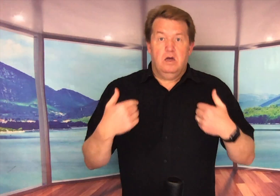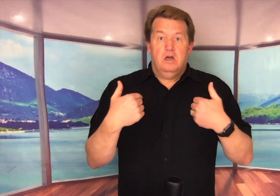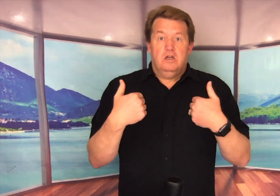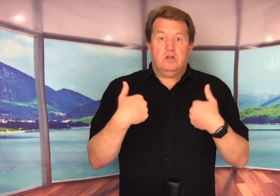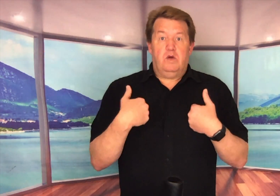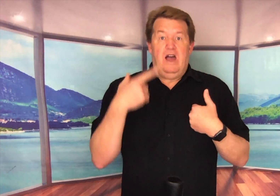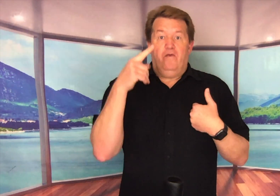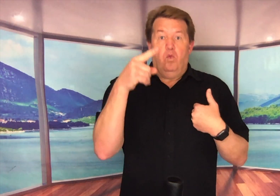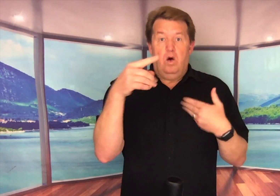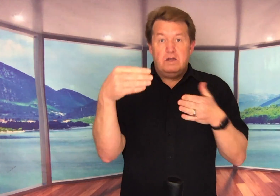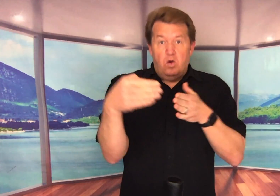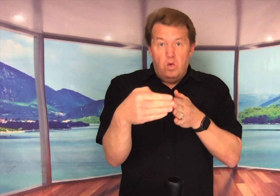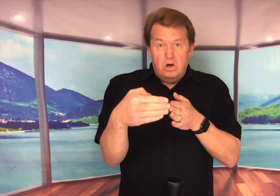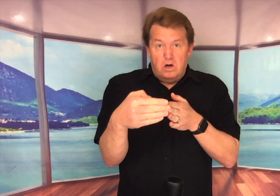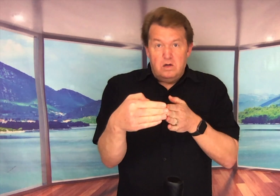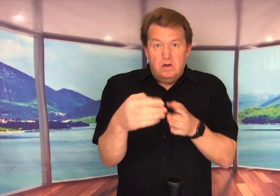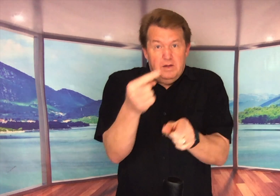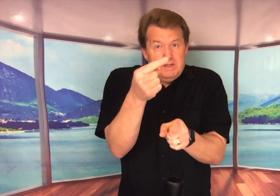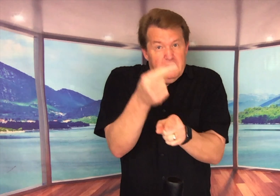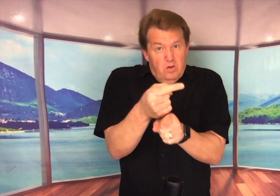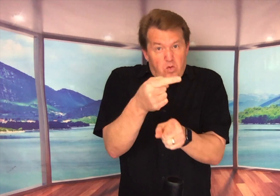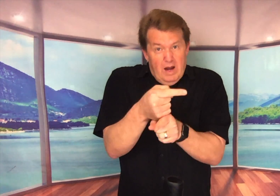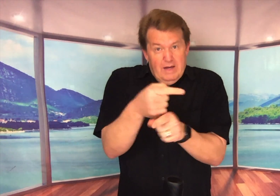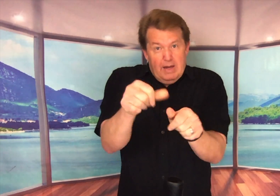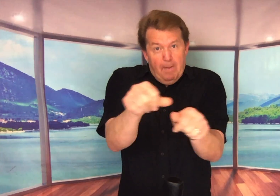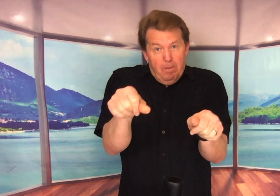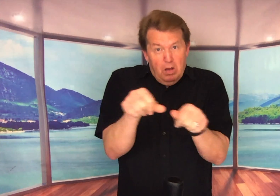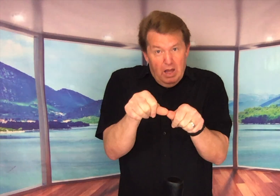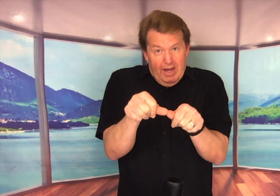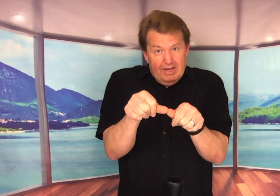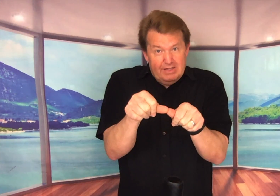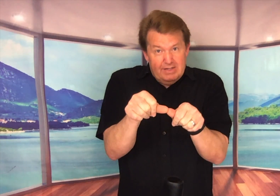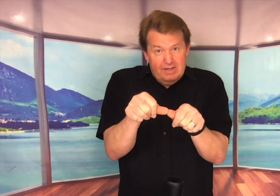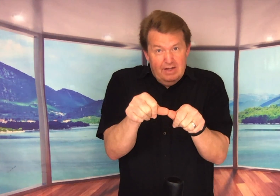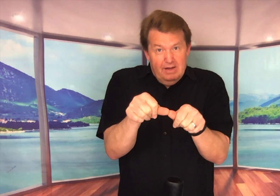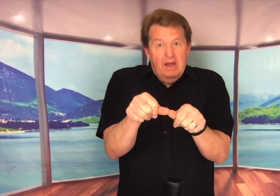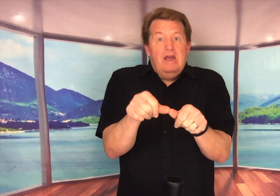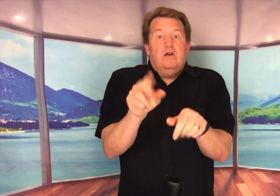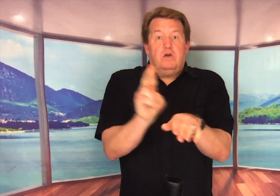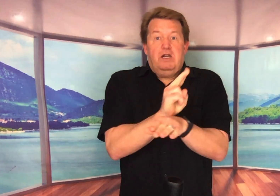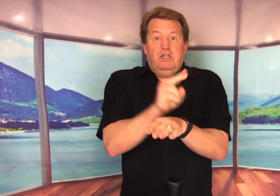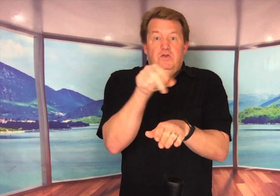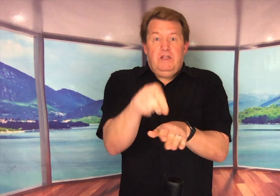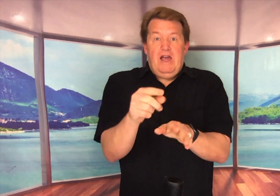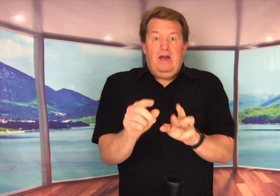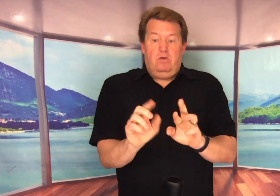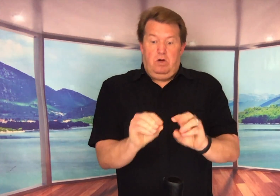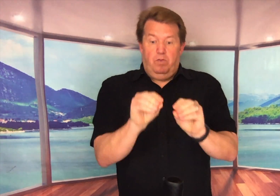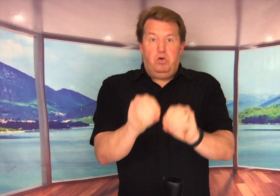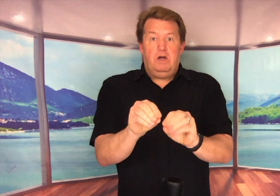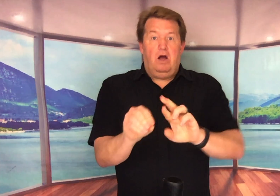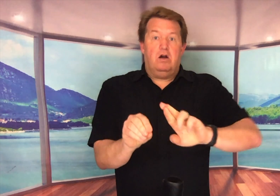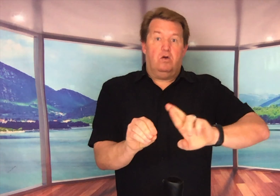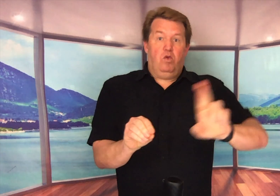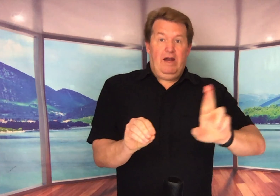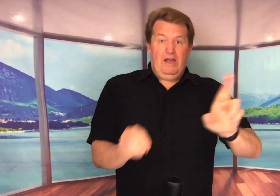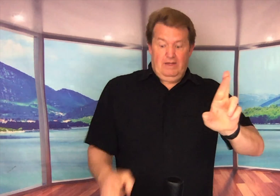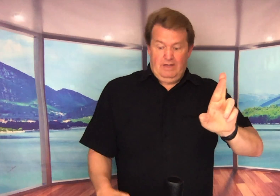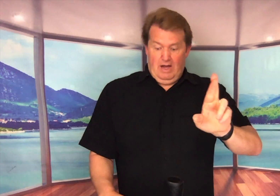So we have one corner that's in the right place. And we're going to use that. We're going to put it on our right-hand side.